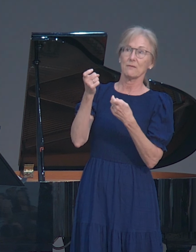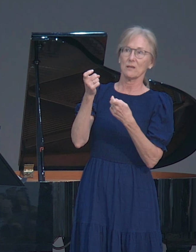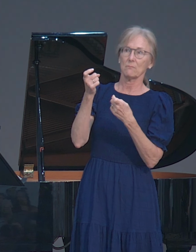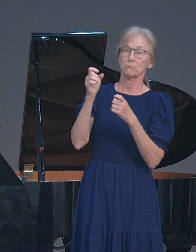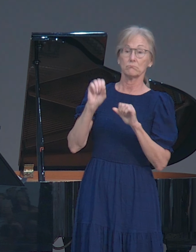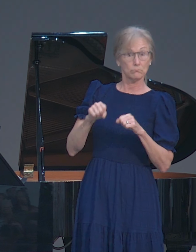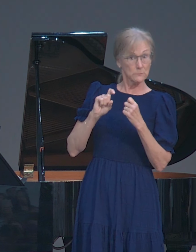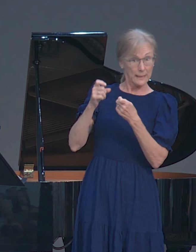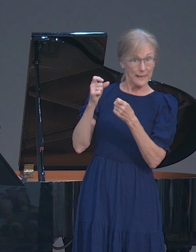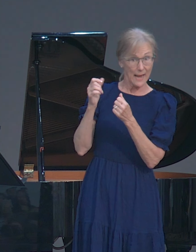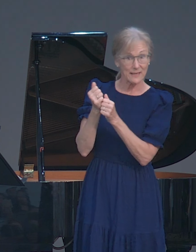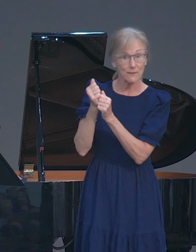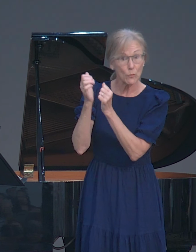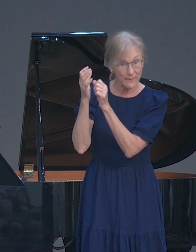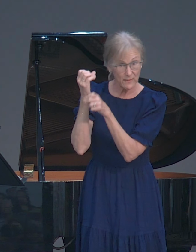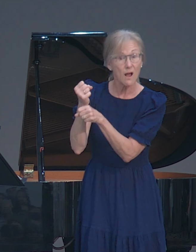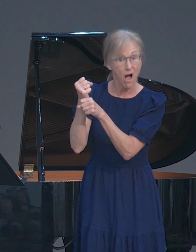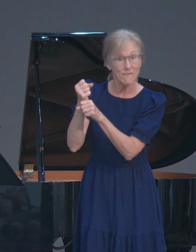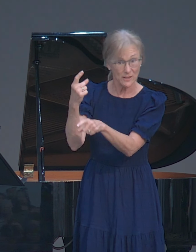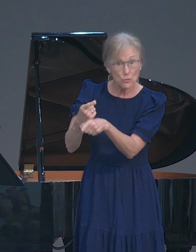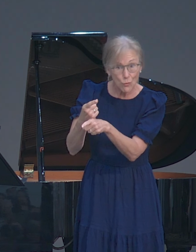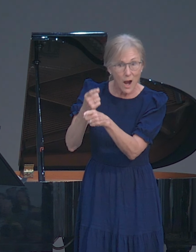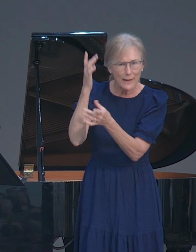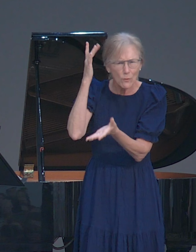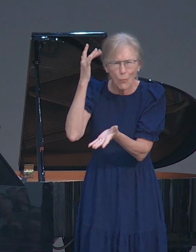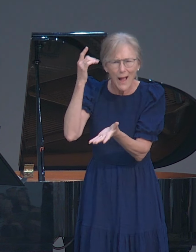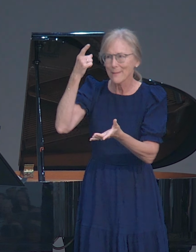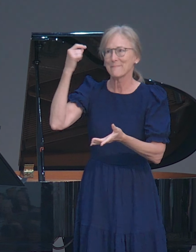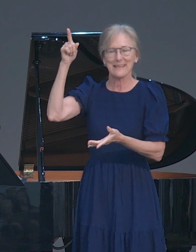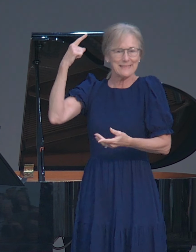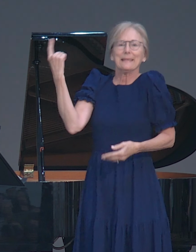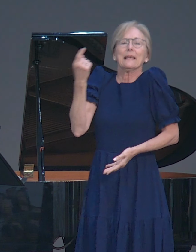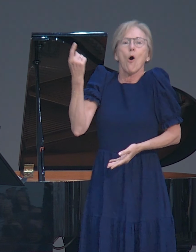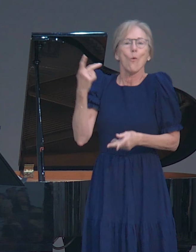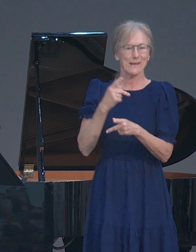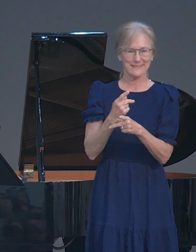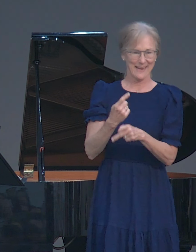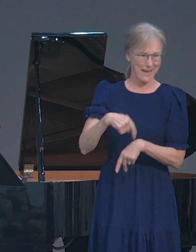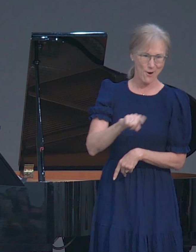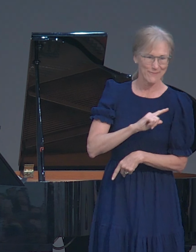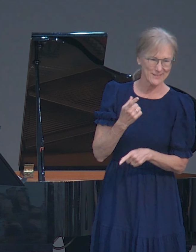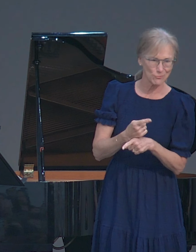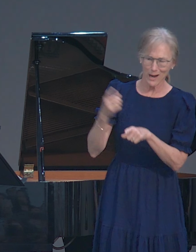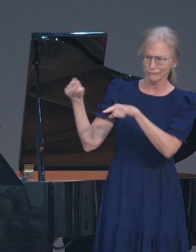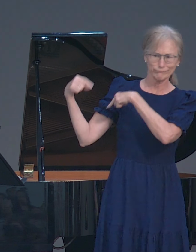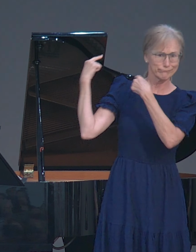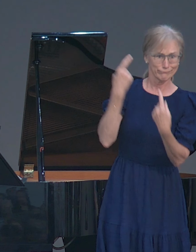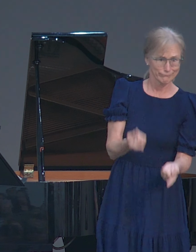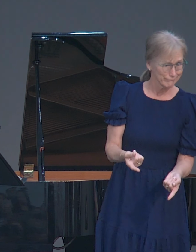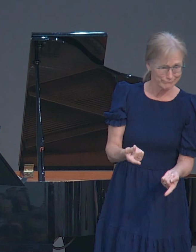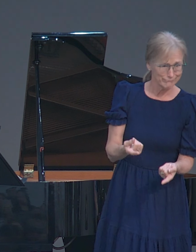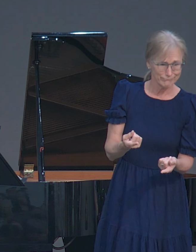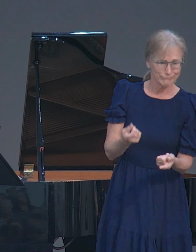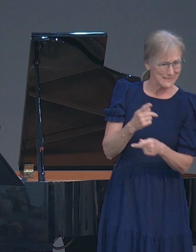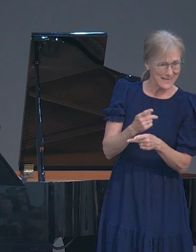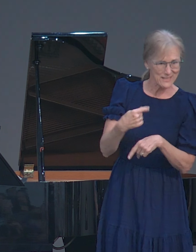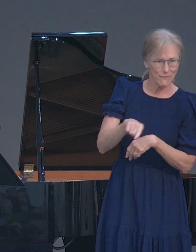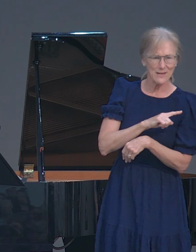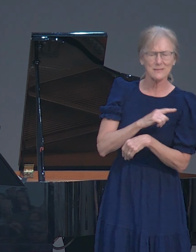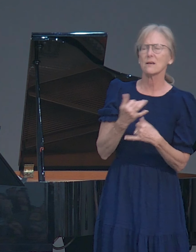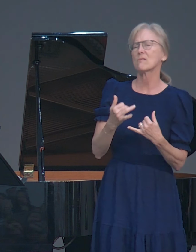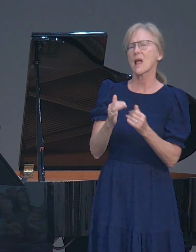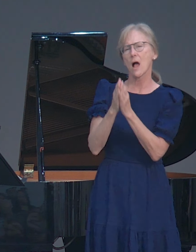know He will take care of us as He always has. So would you please pray along with